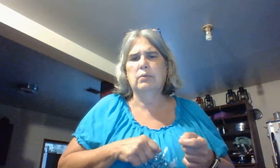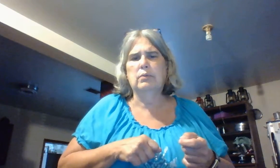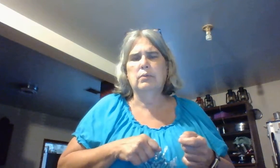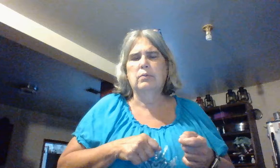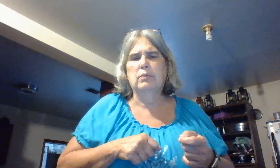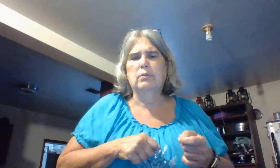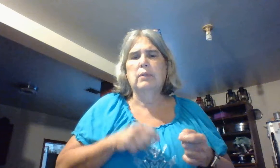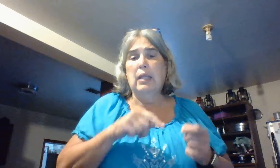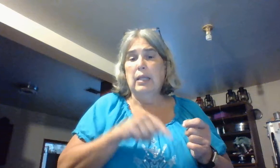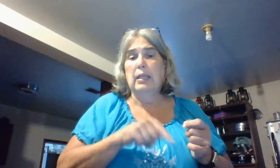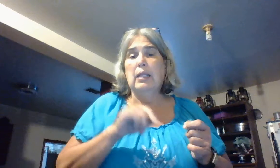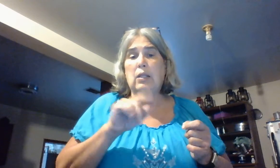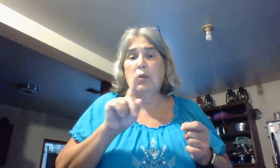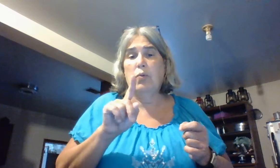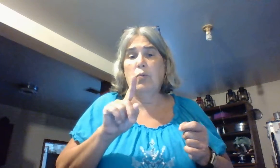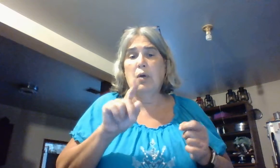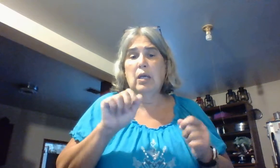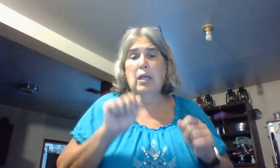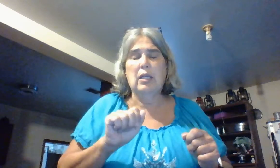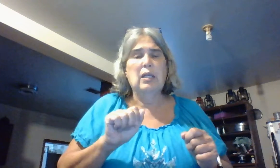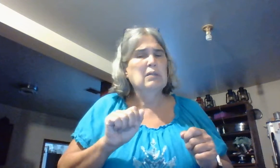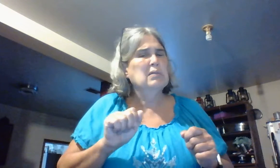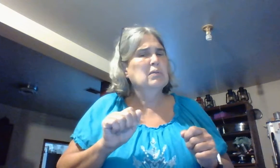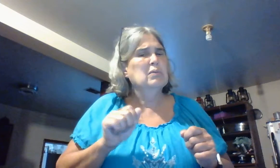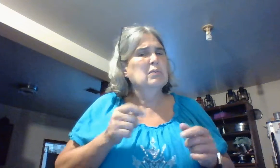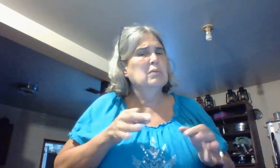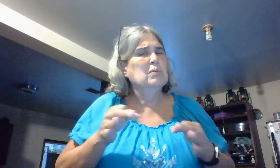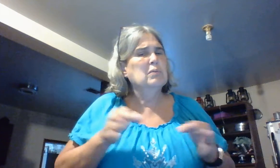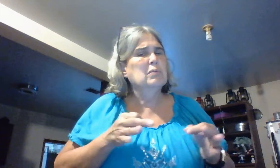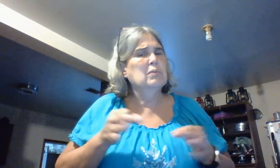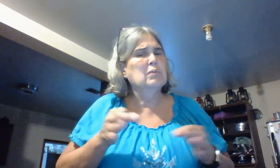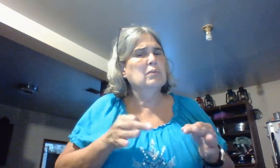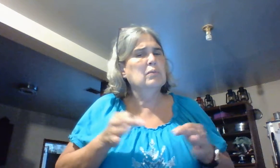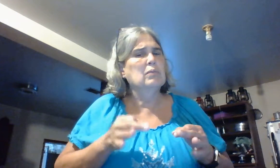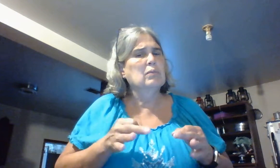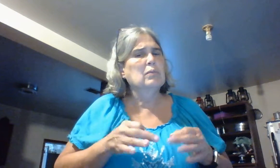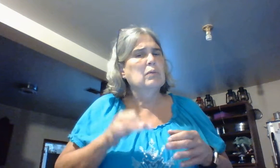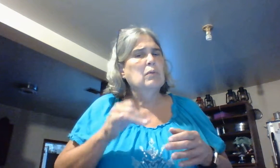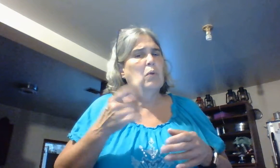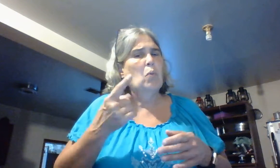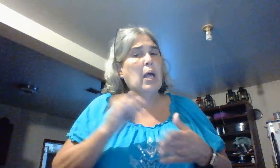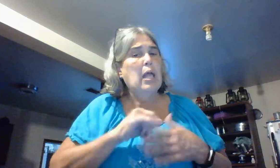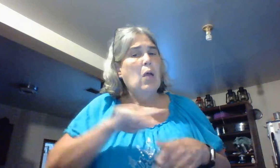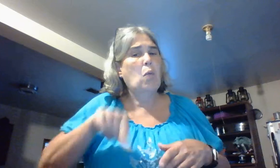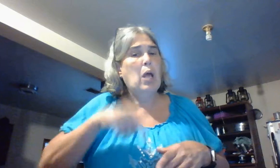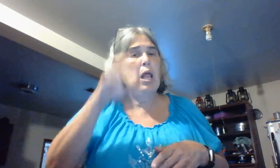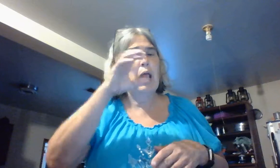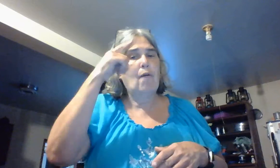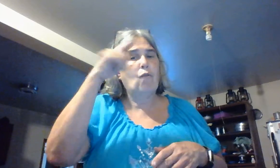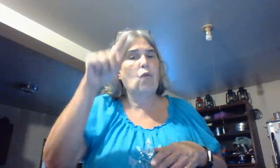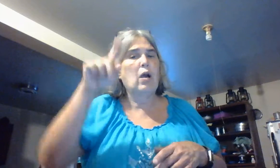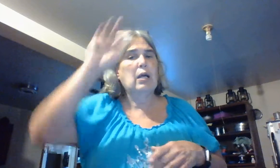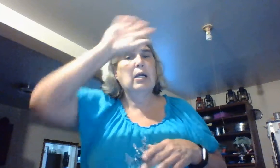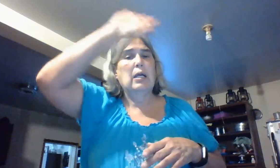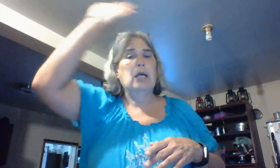This one, you can use saturated to describe a great deal. The one we're looking at is the atmosphere. The air in the